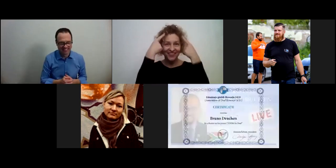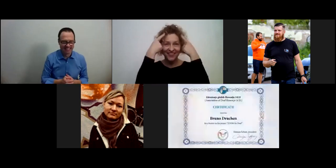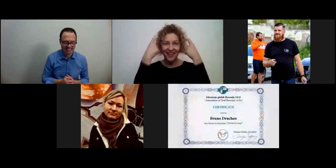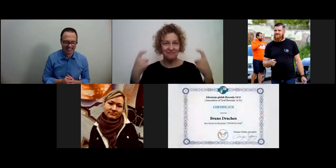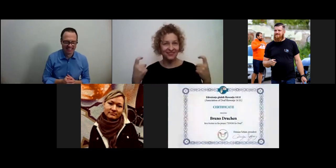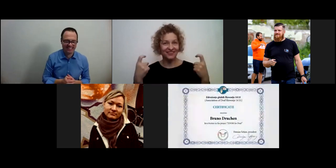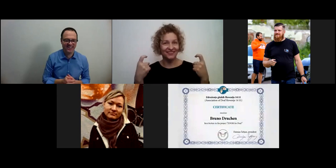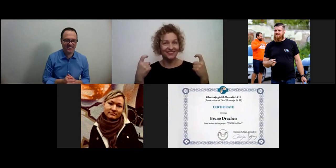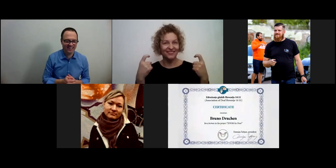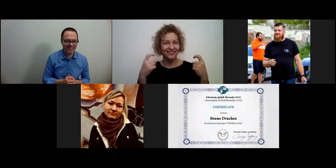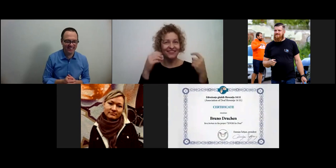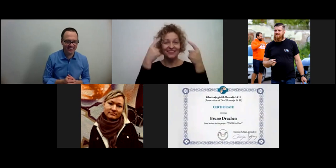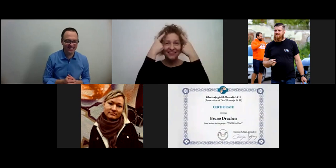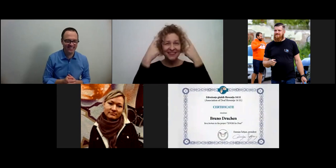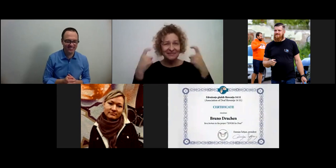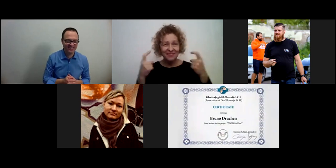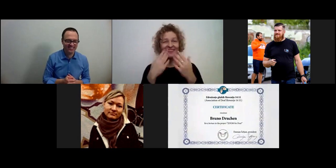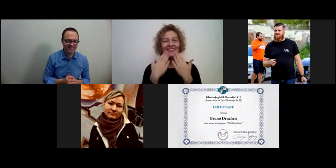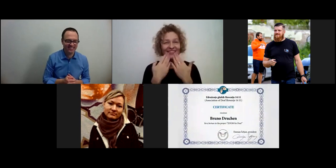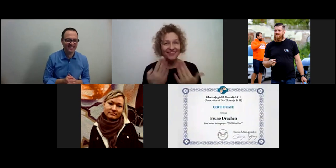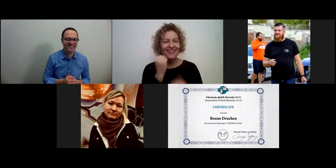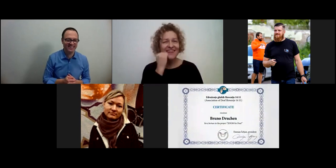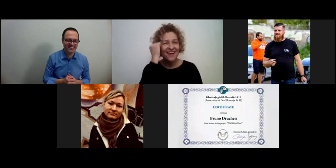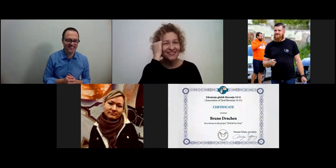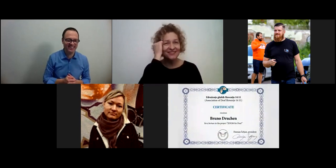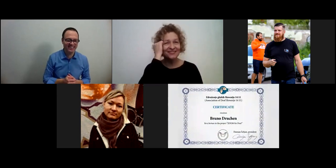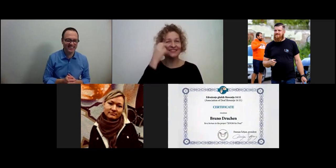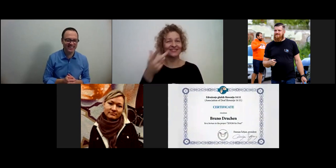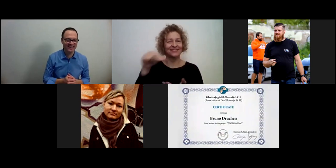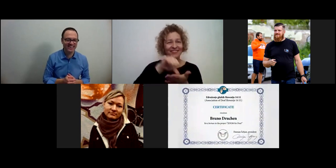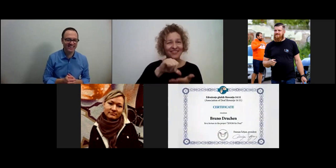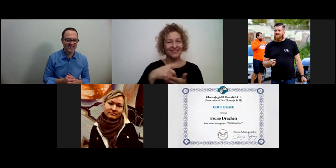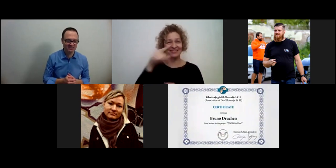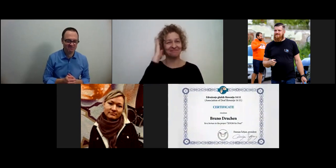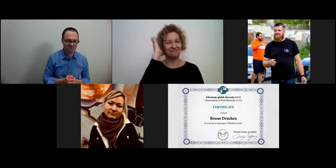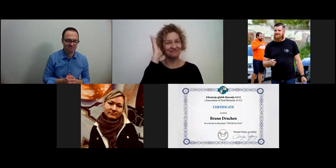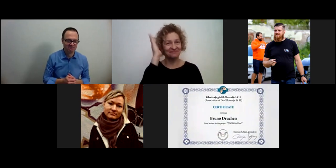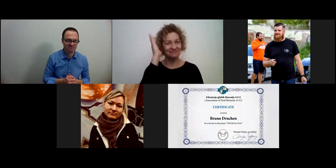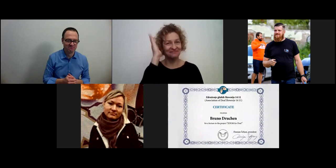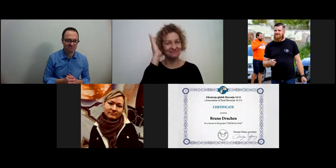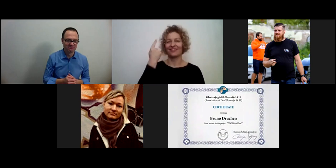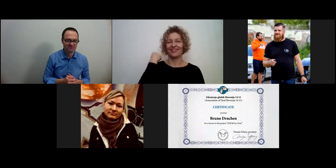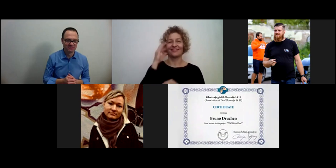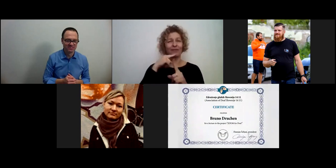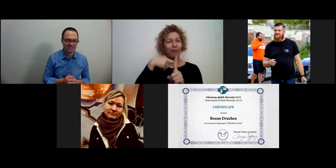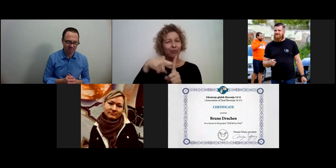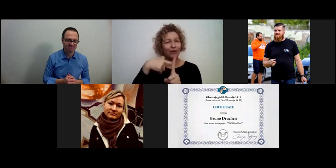Thank you, Dami. Dami, thank you so much for inviting me to